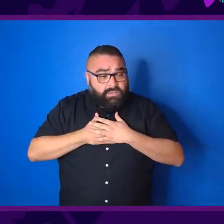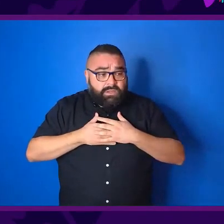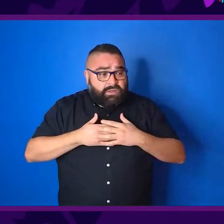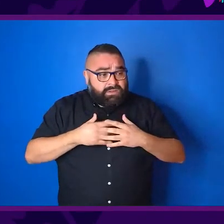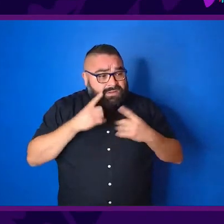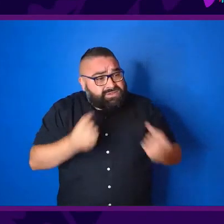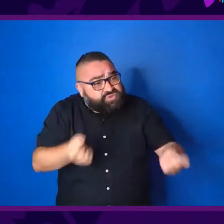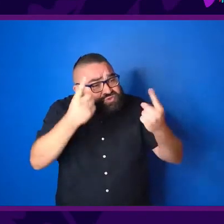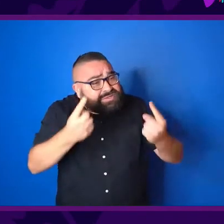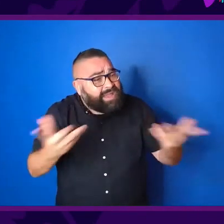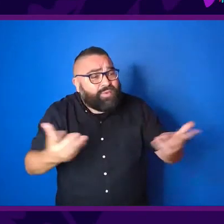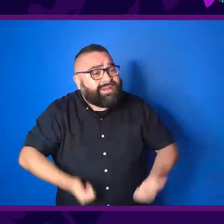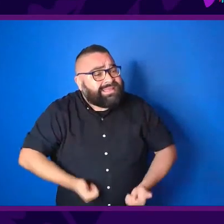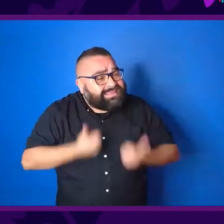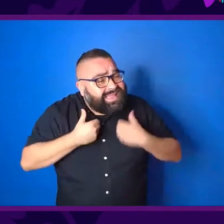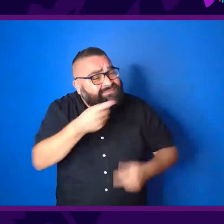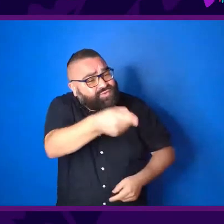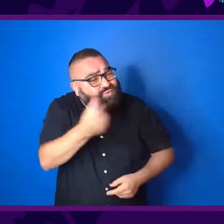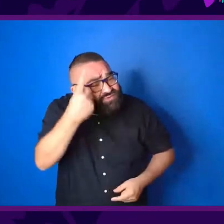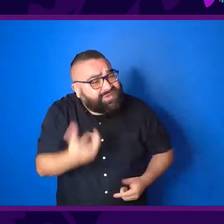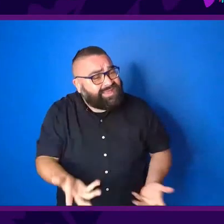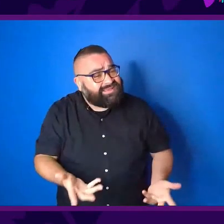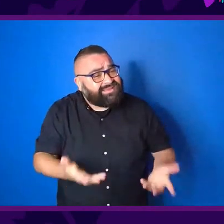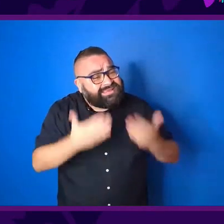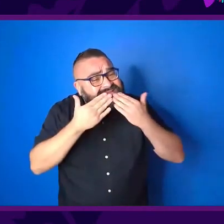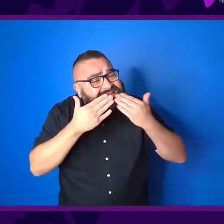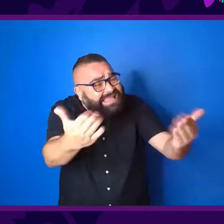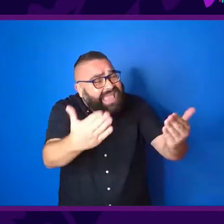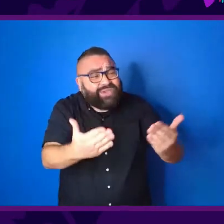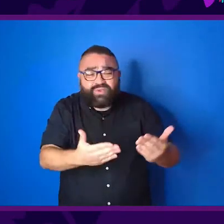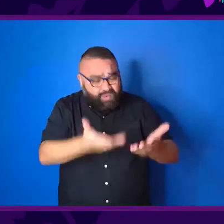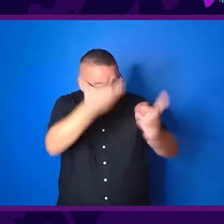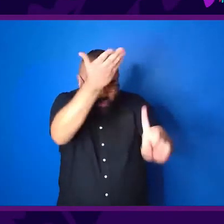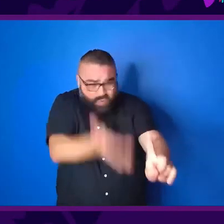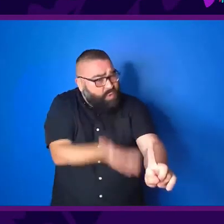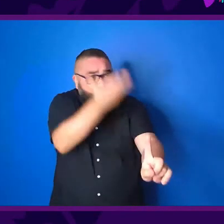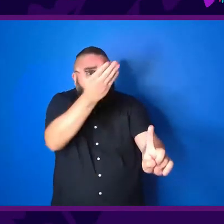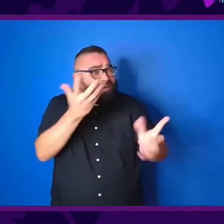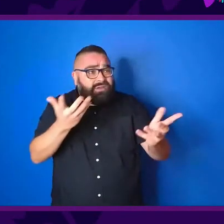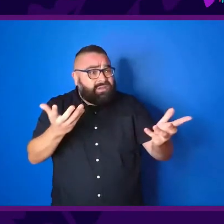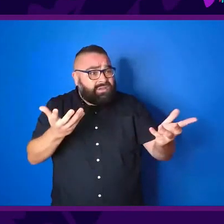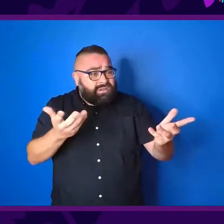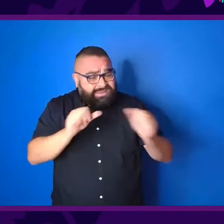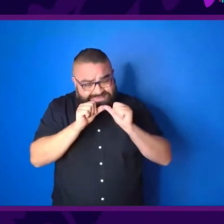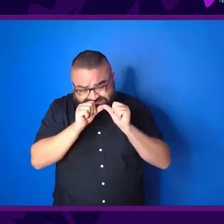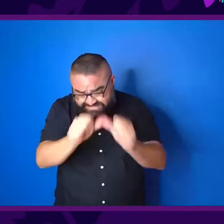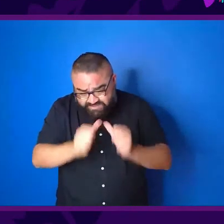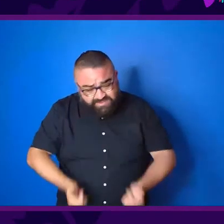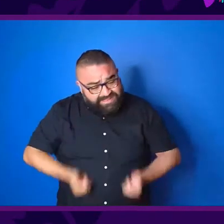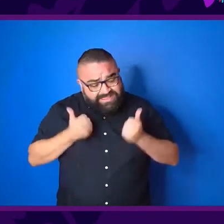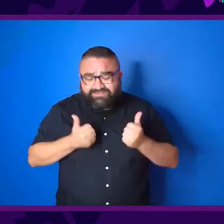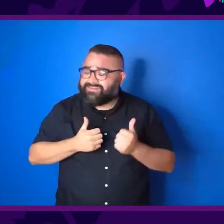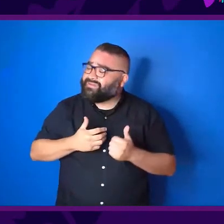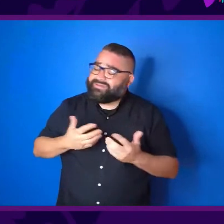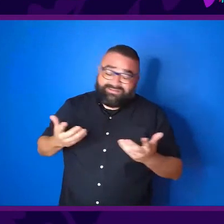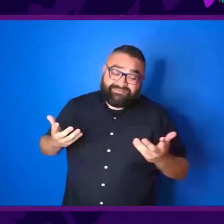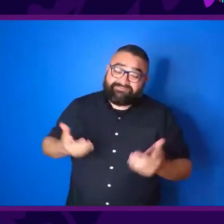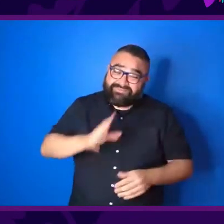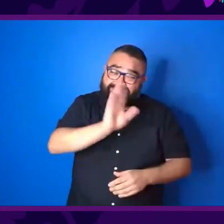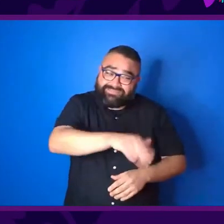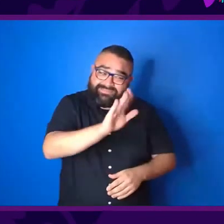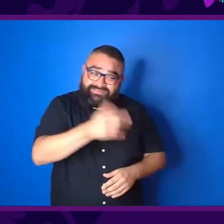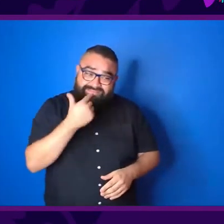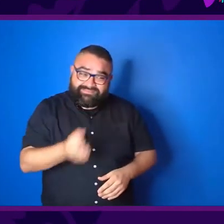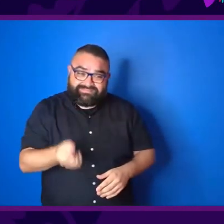life. Thank you for being who you are and continue to live. I got to tell you, I'm very emotional right now because we've